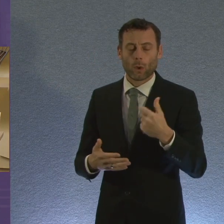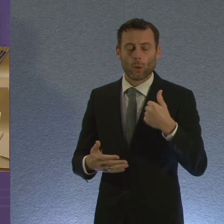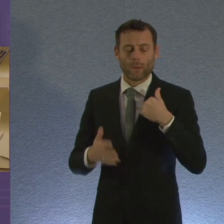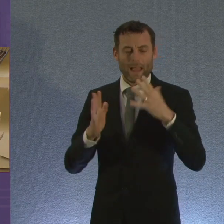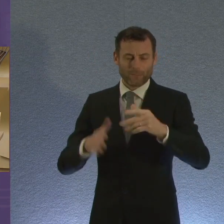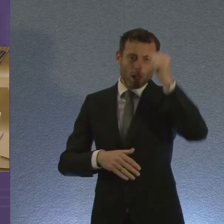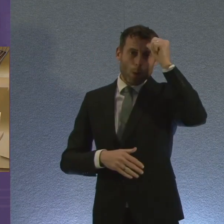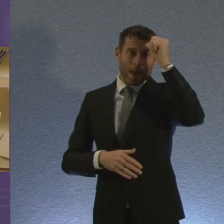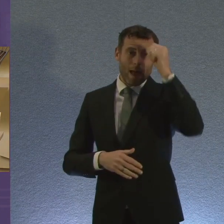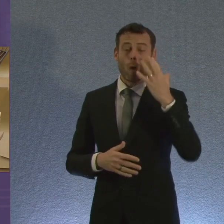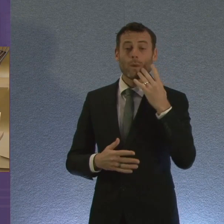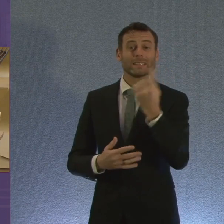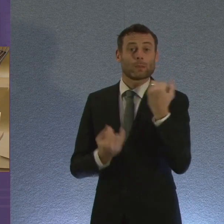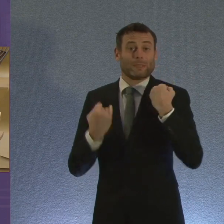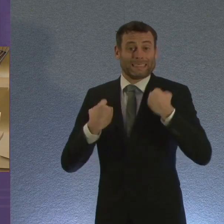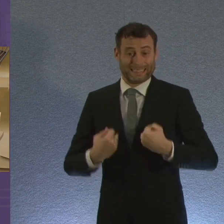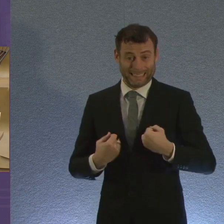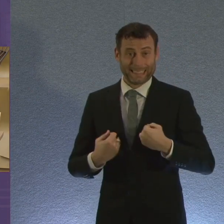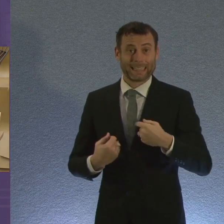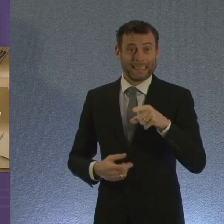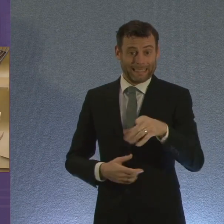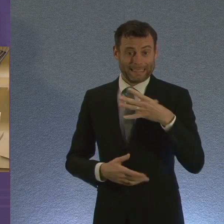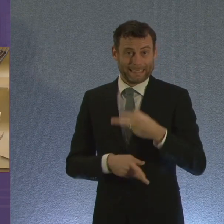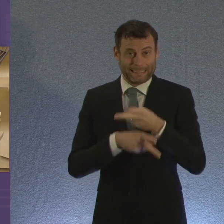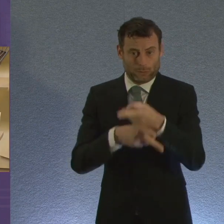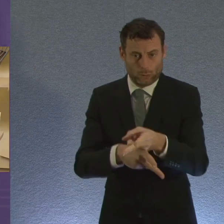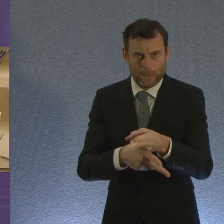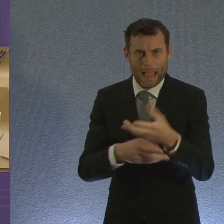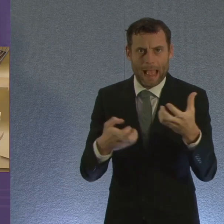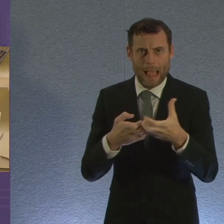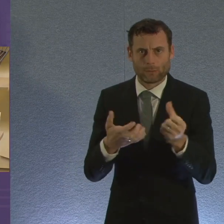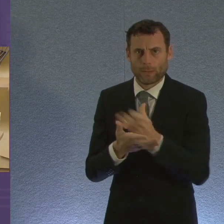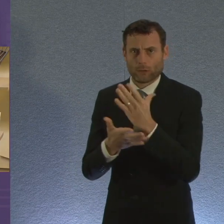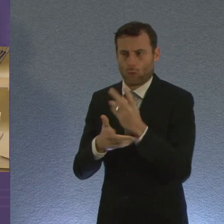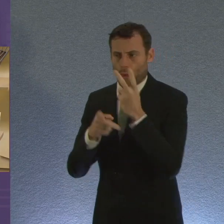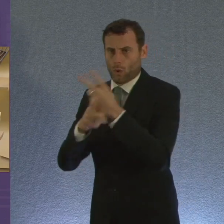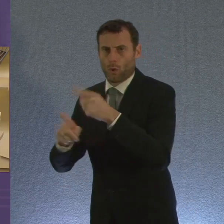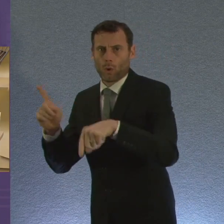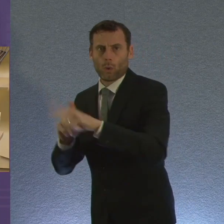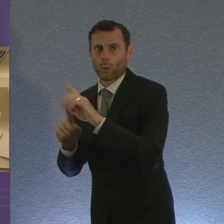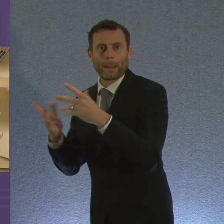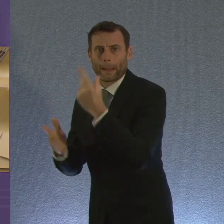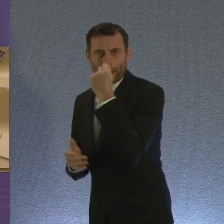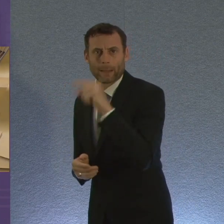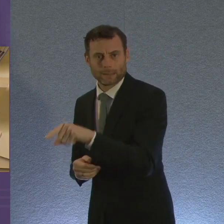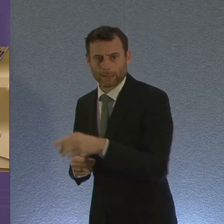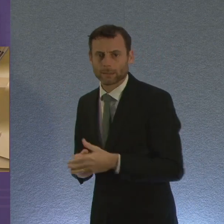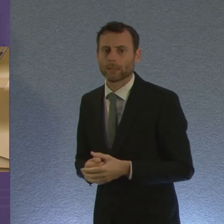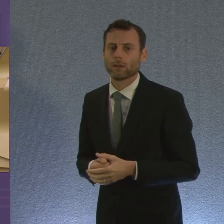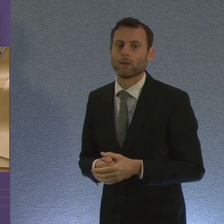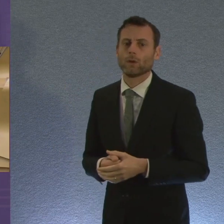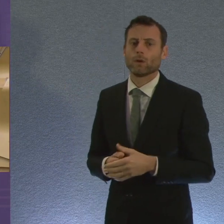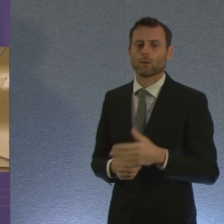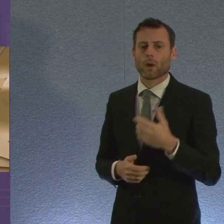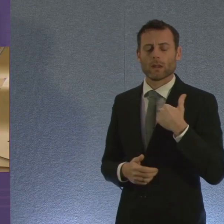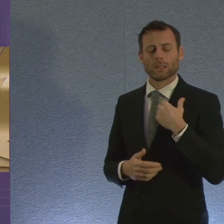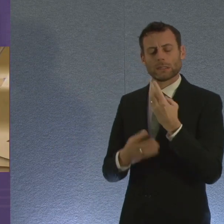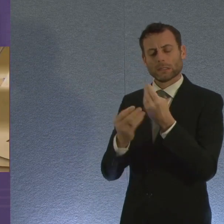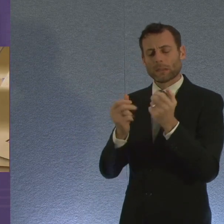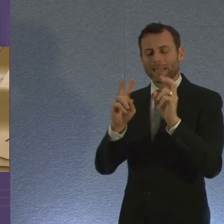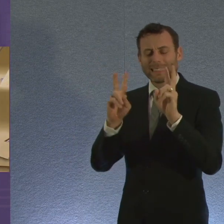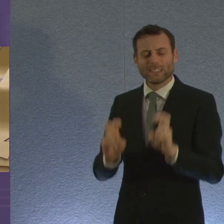take appropriate actions. I'd be happy to answer specific questions on those matters. Can I deal with one or two issues very